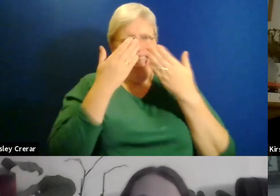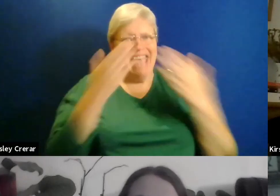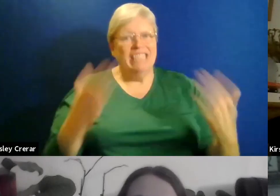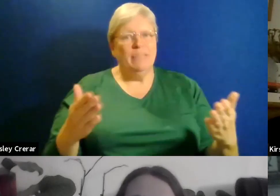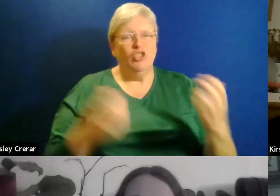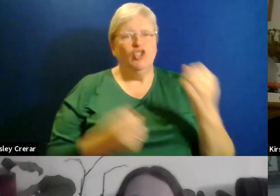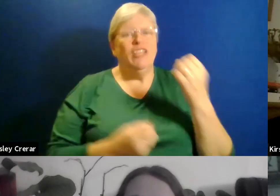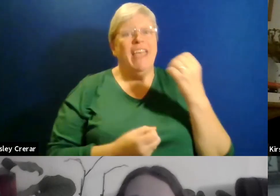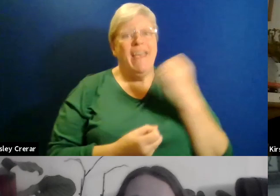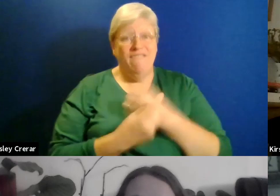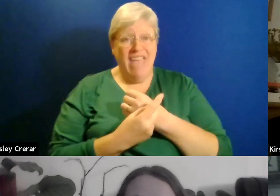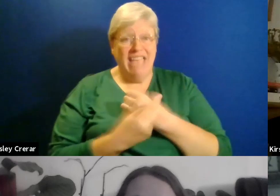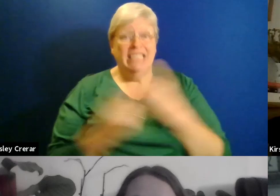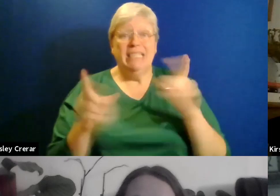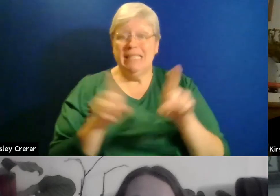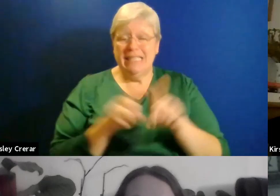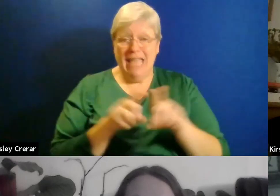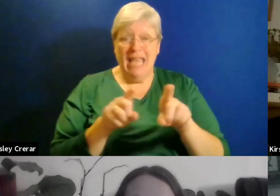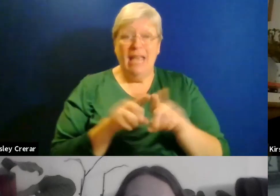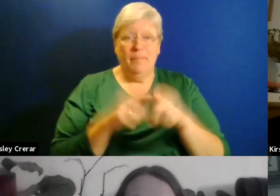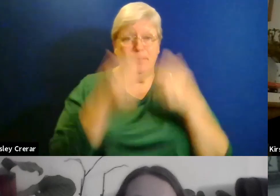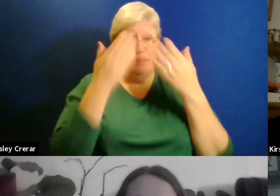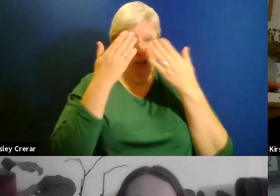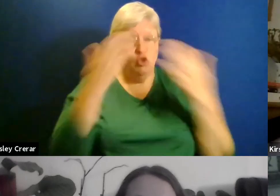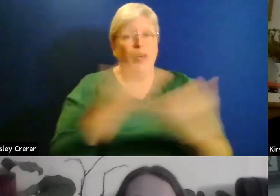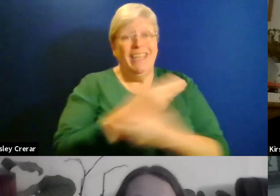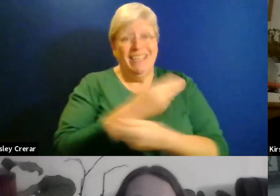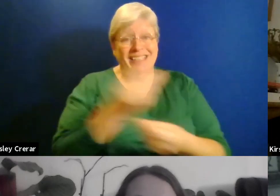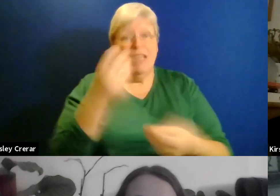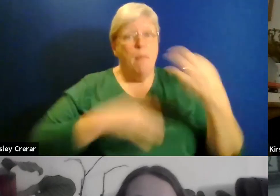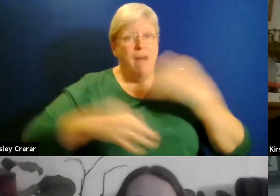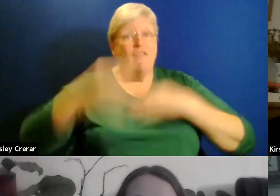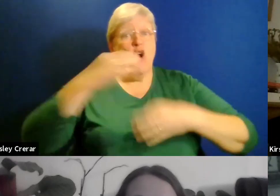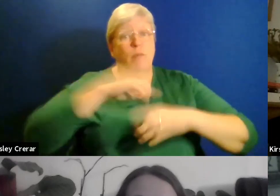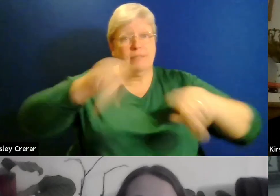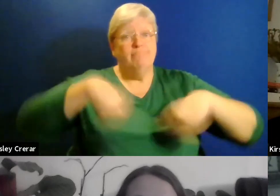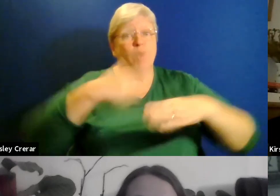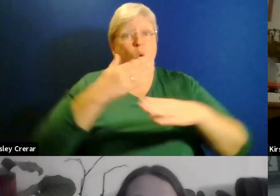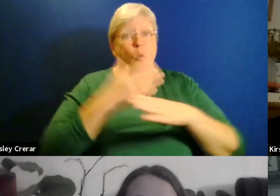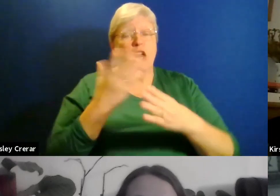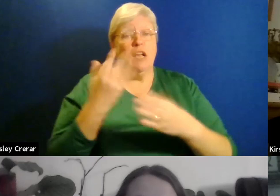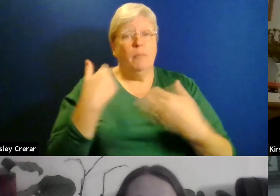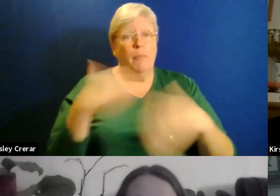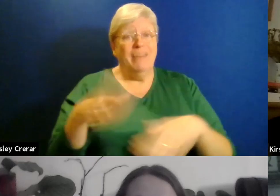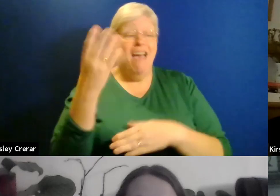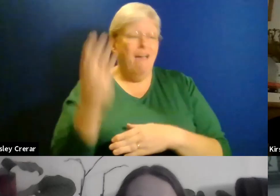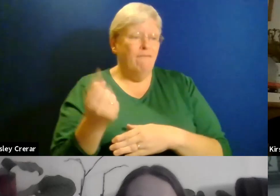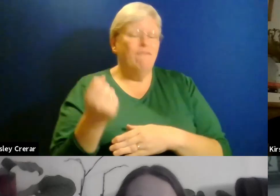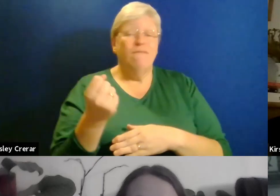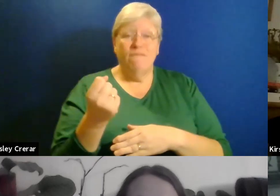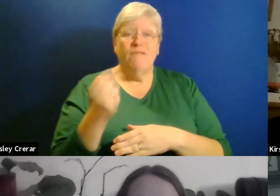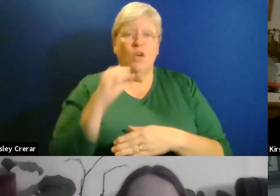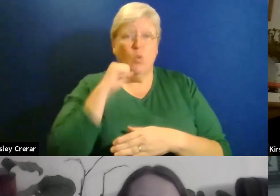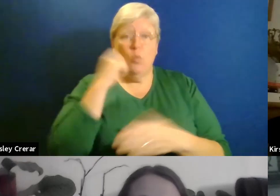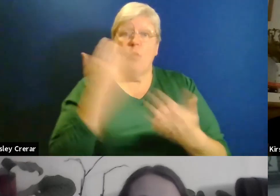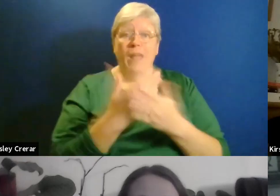be themed to go along with it, showcasing some of the performance and some of the work that we've had that will be